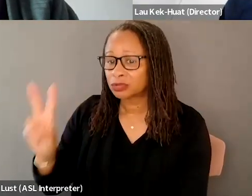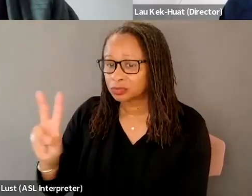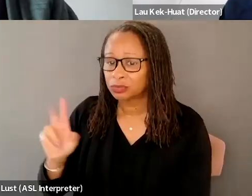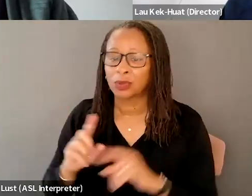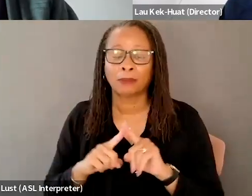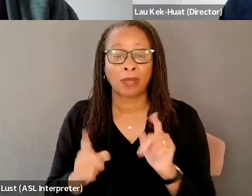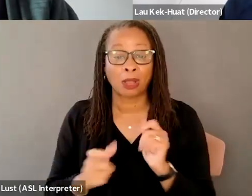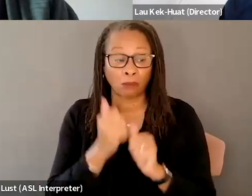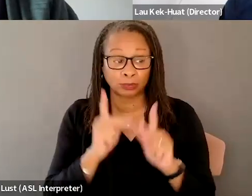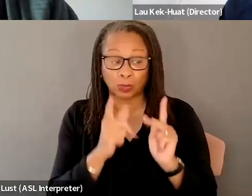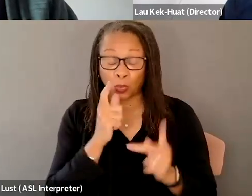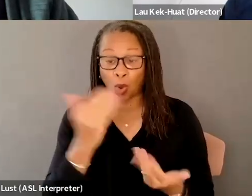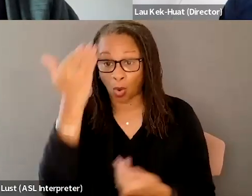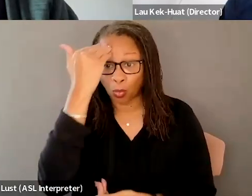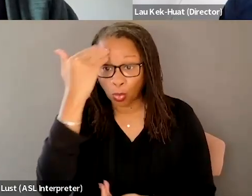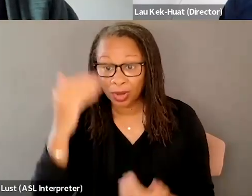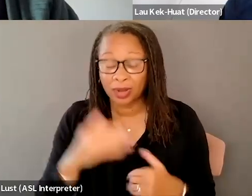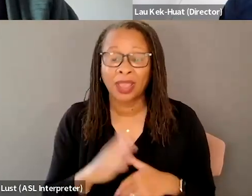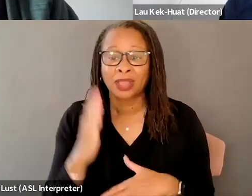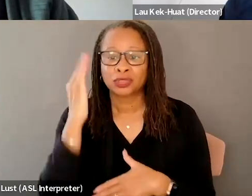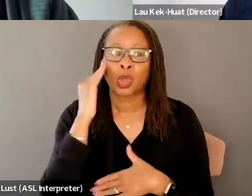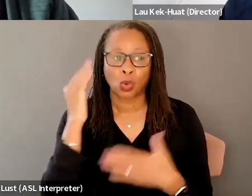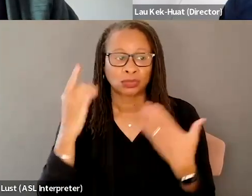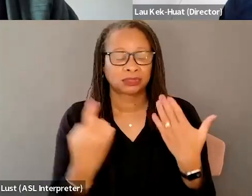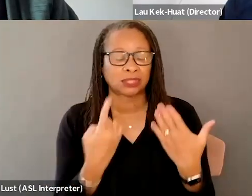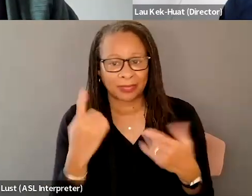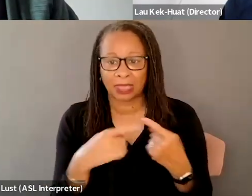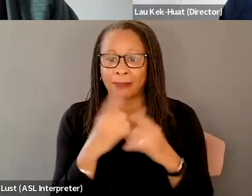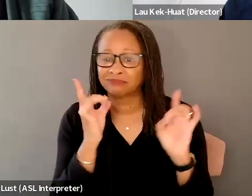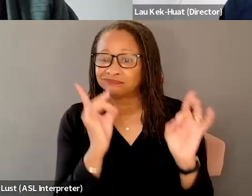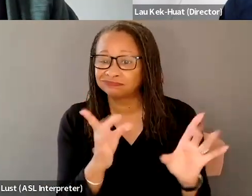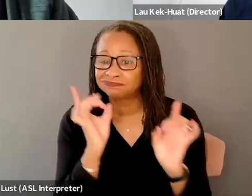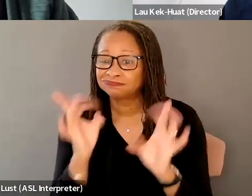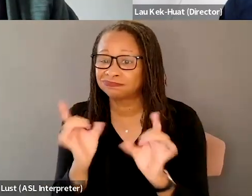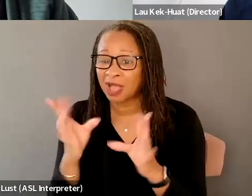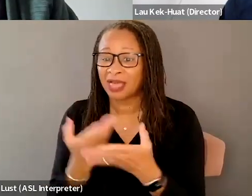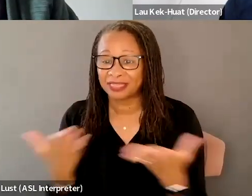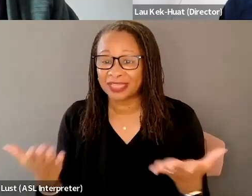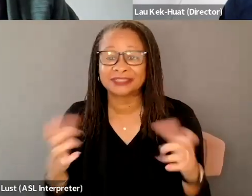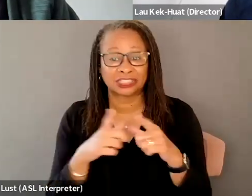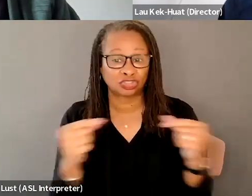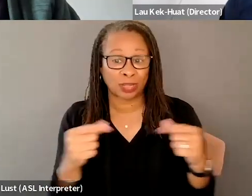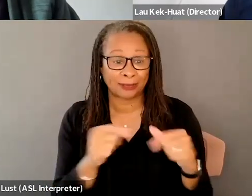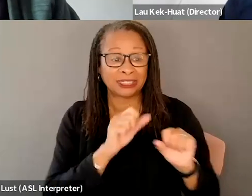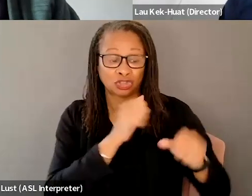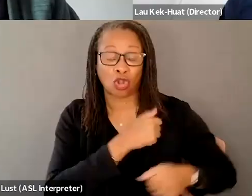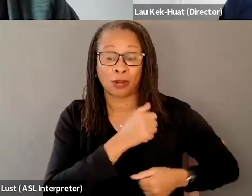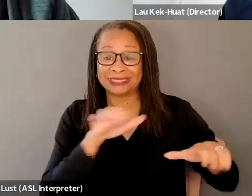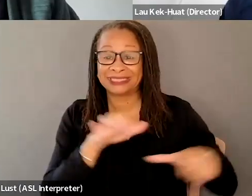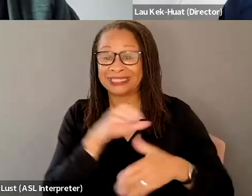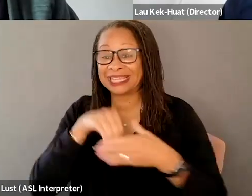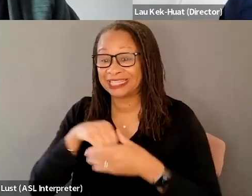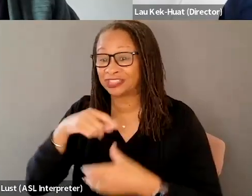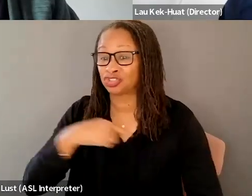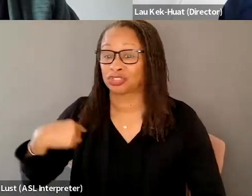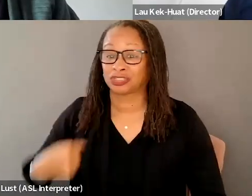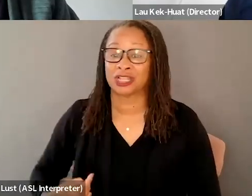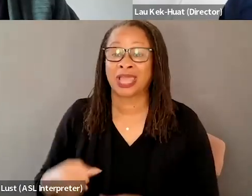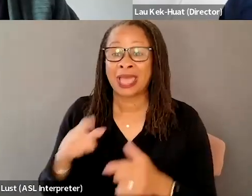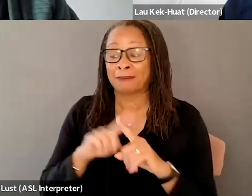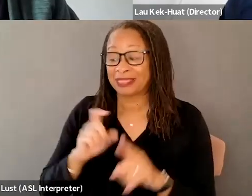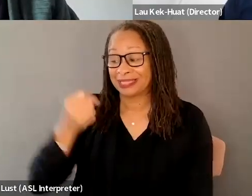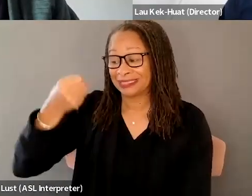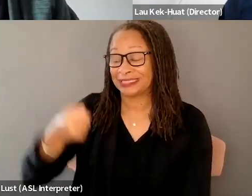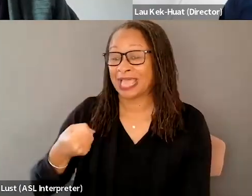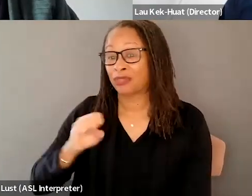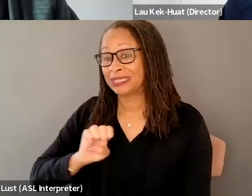it know about something about the atrocities committed by the Japanese in China. It's the Southeast Asian side